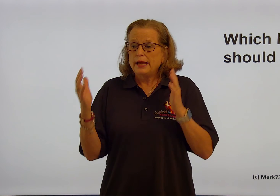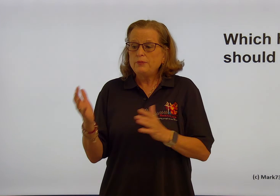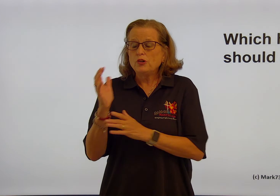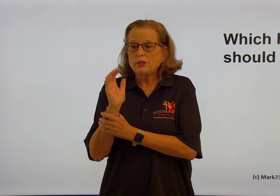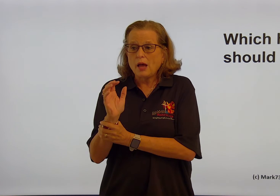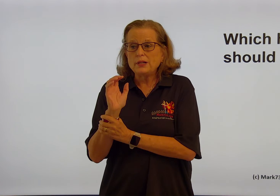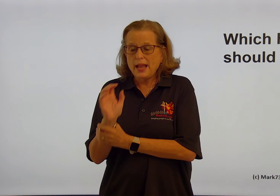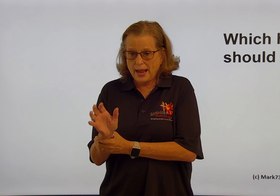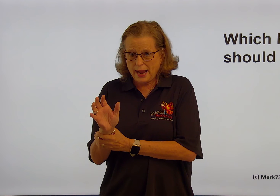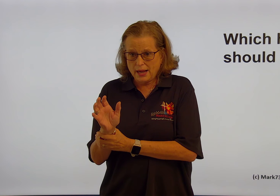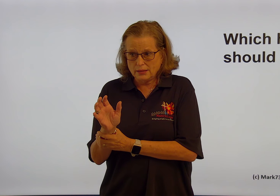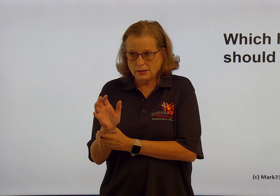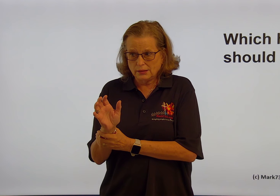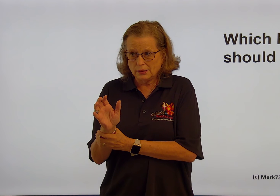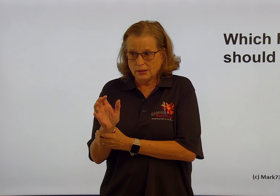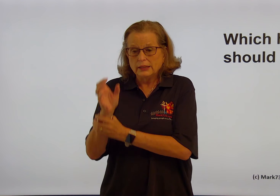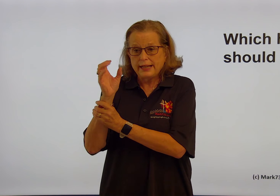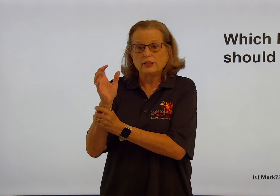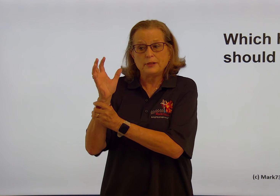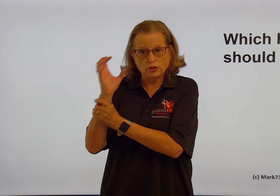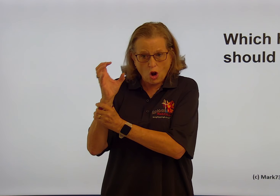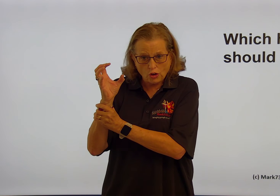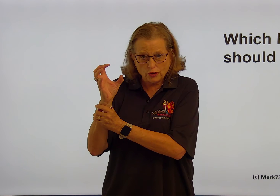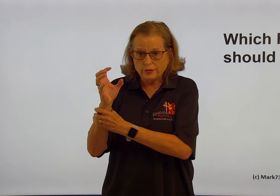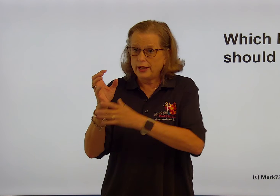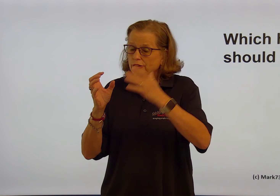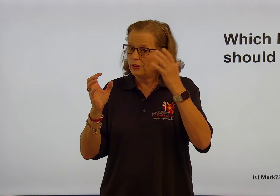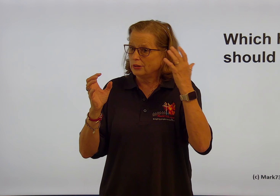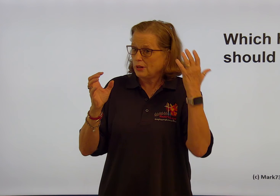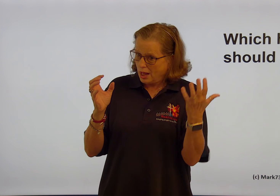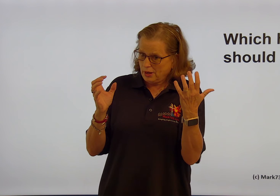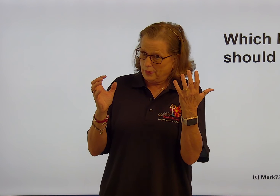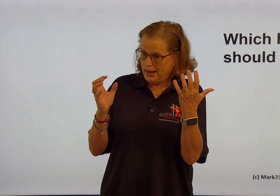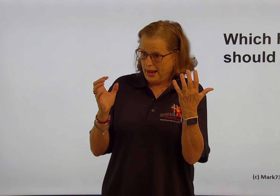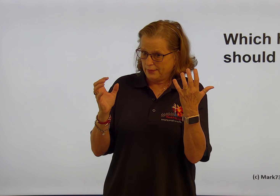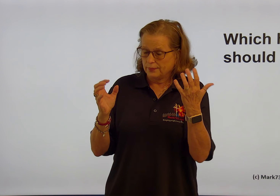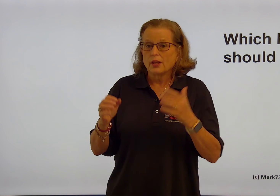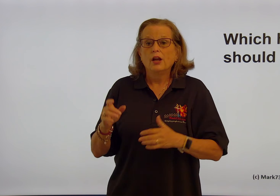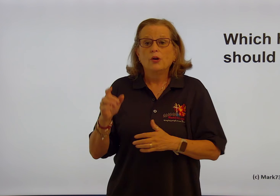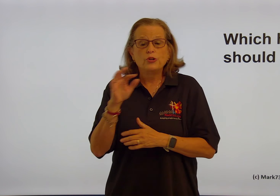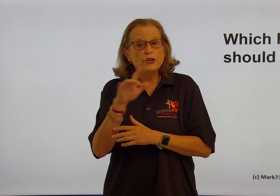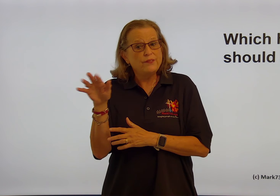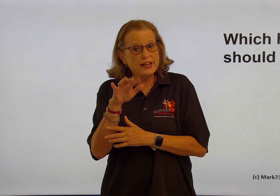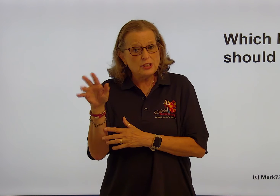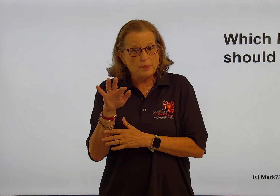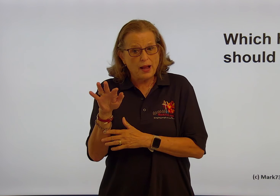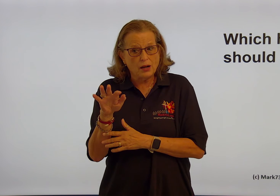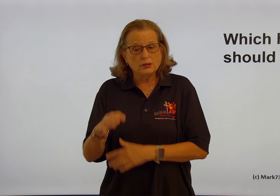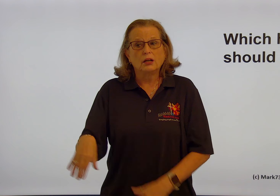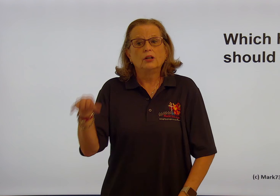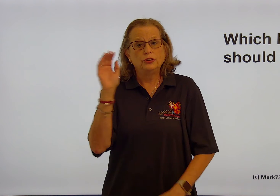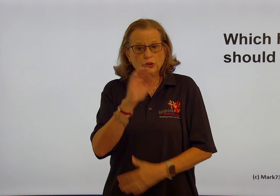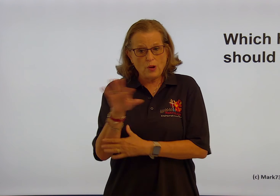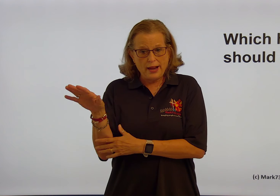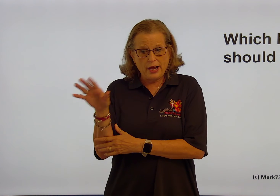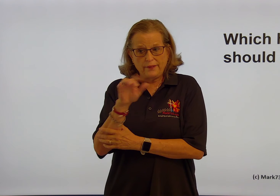your dominant hand can be stronger than you're not-dominant hand. When you finish spell, use your right hand and